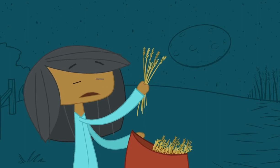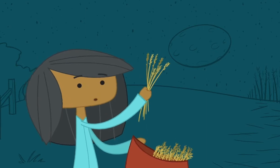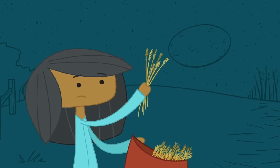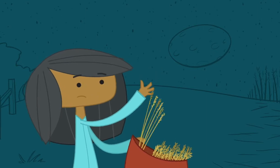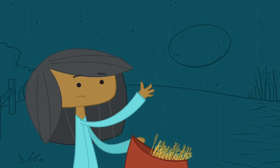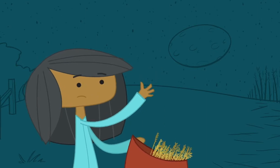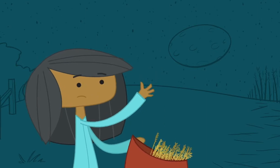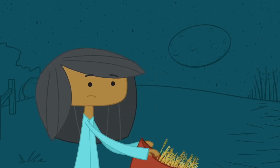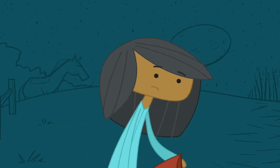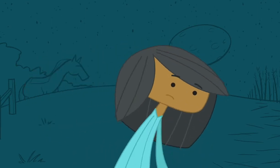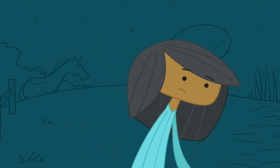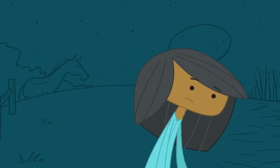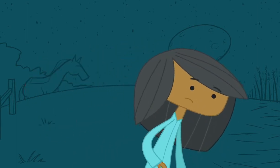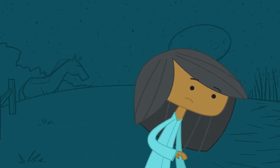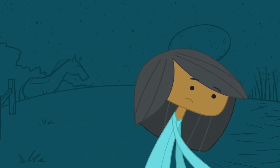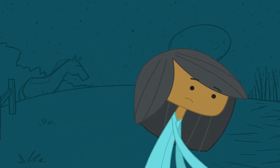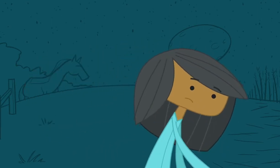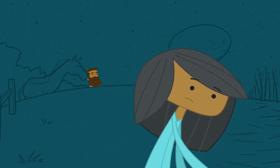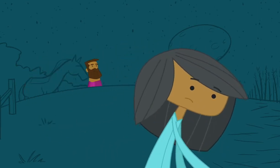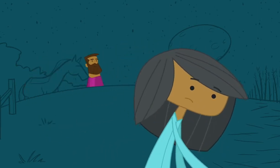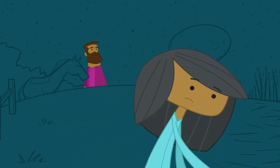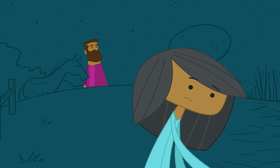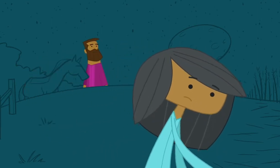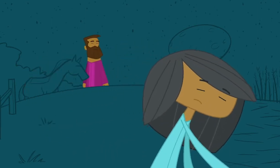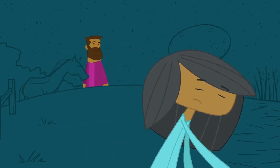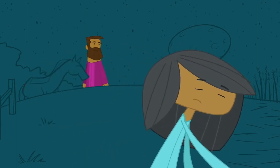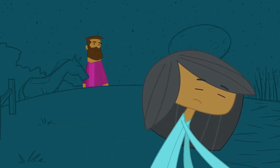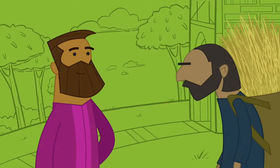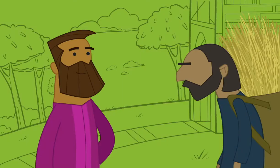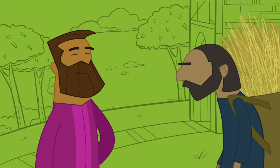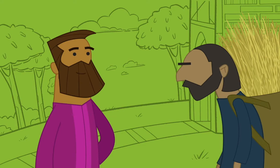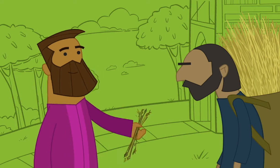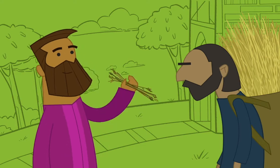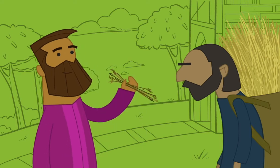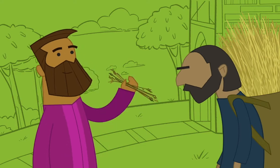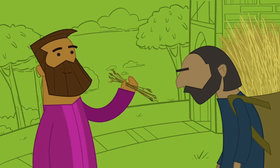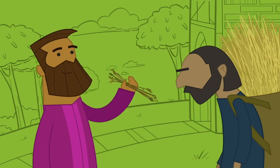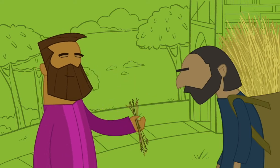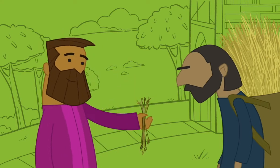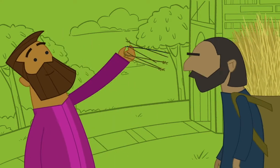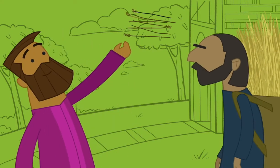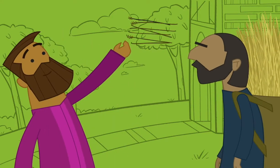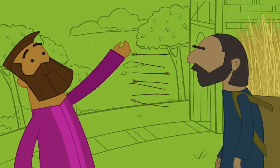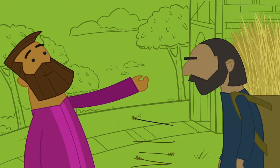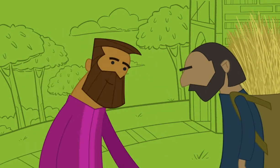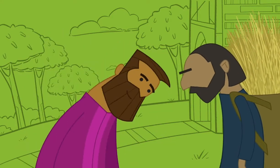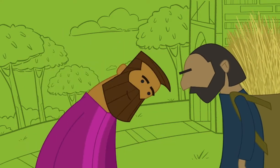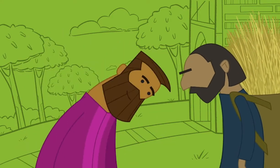to night and barely even took a break. Boaz noticed. He told his workers to leave behind some extra grain for her to